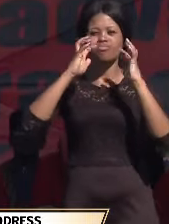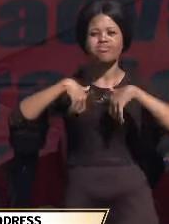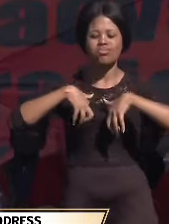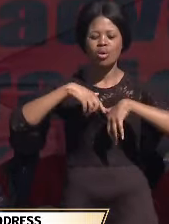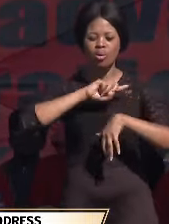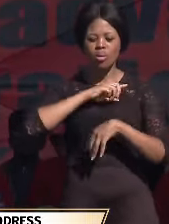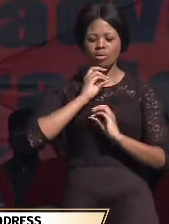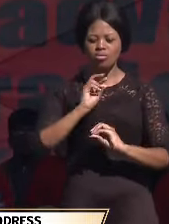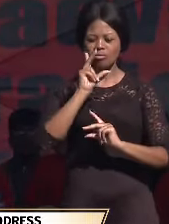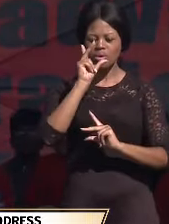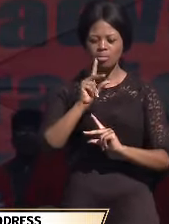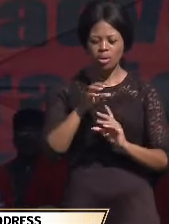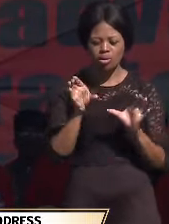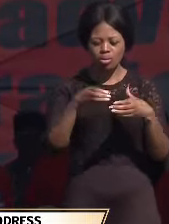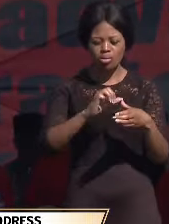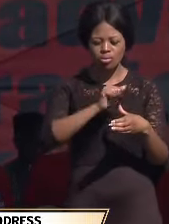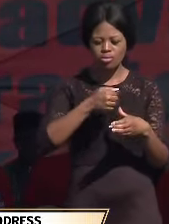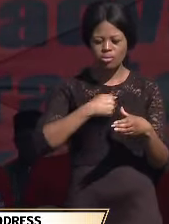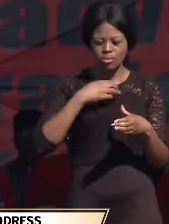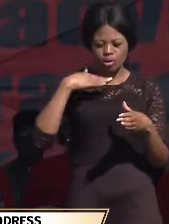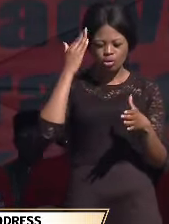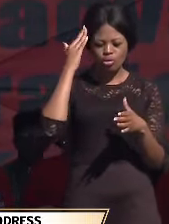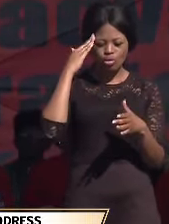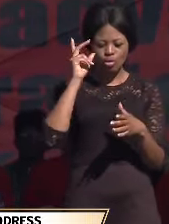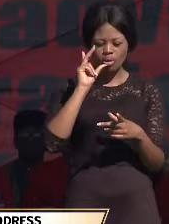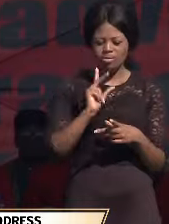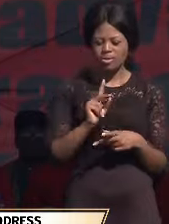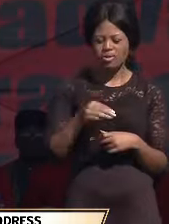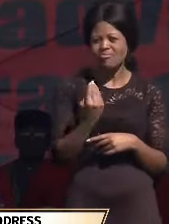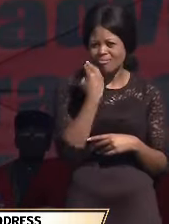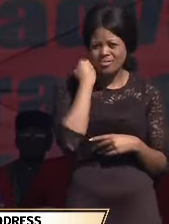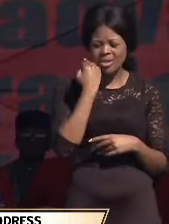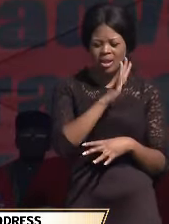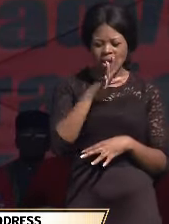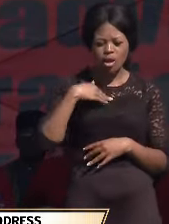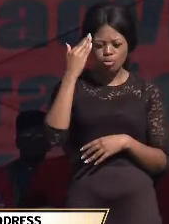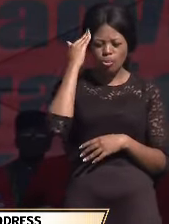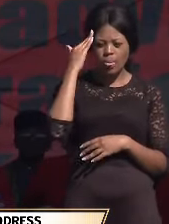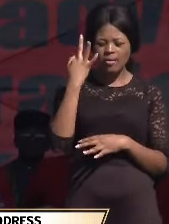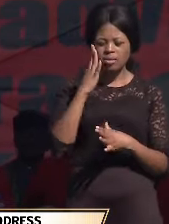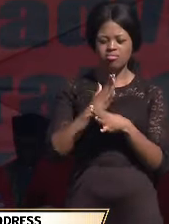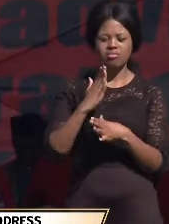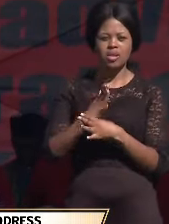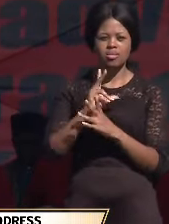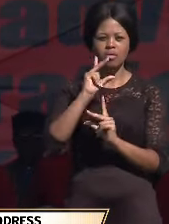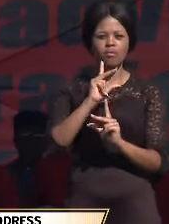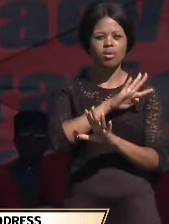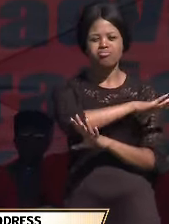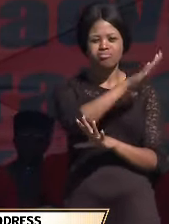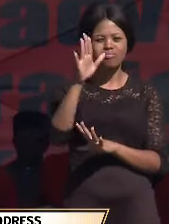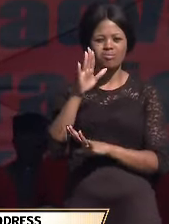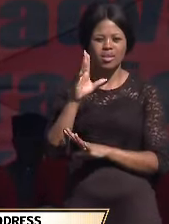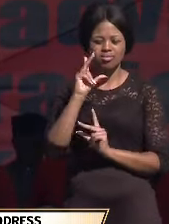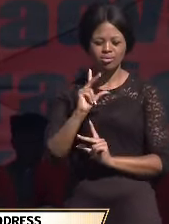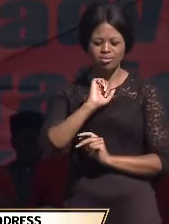kukhona abanye abantu abasembuthweni wethu ngoba bazi ukuthi kuyadliwa, hayi ngoba bazi ukuthi kufanele kusetshenzelwe abantu bakithi.